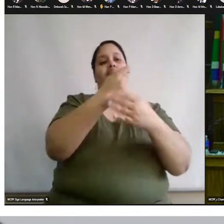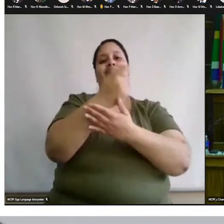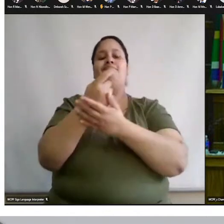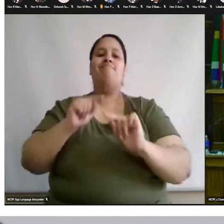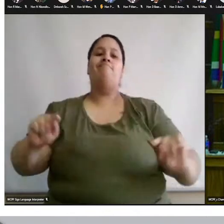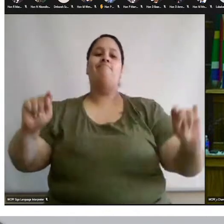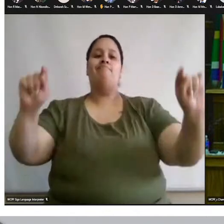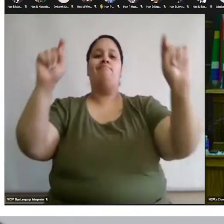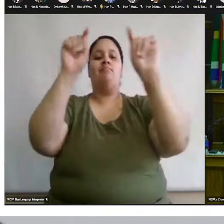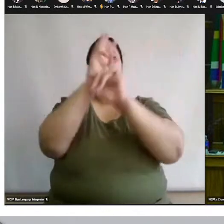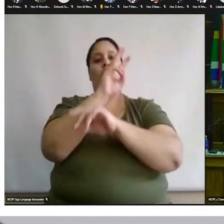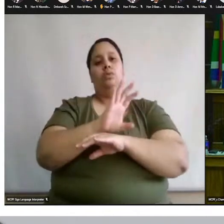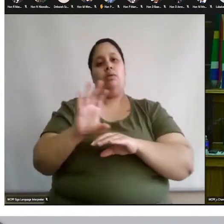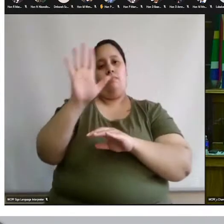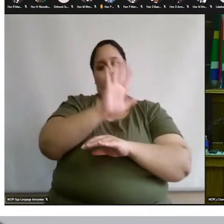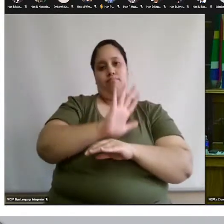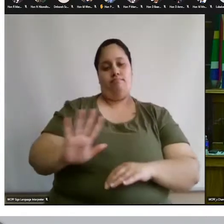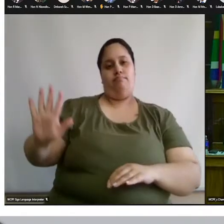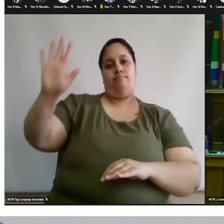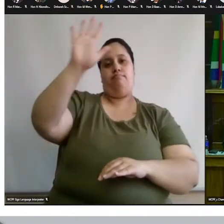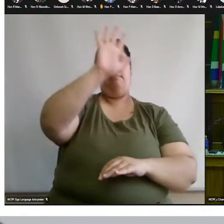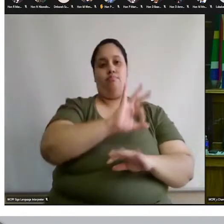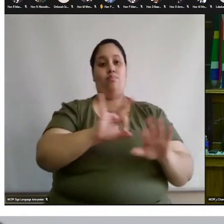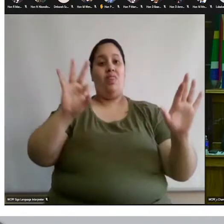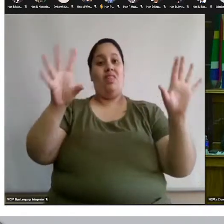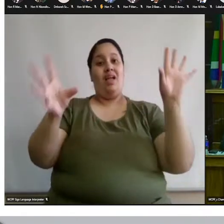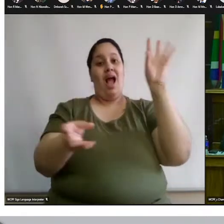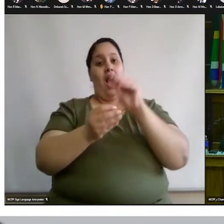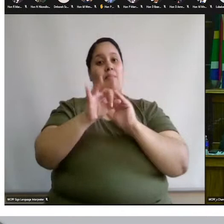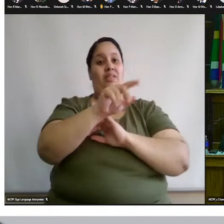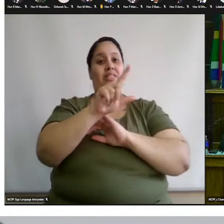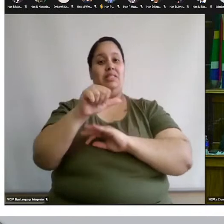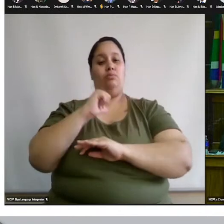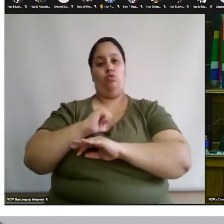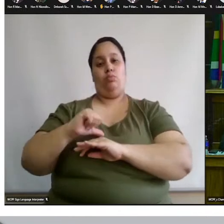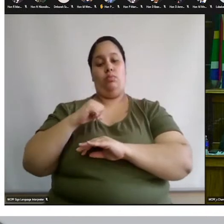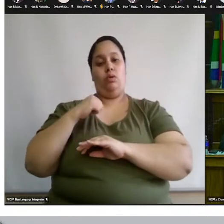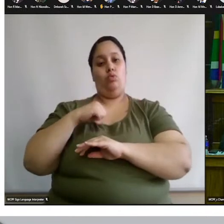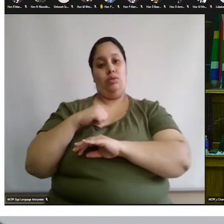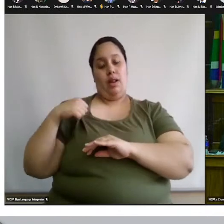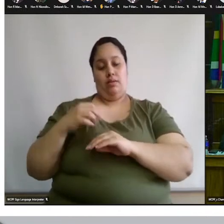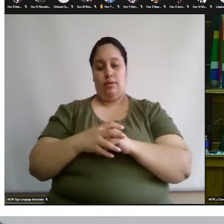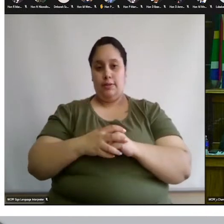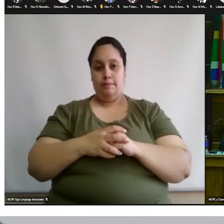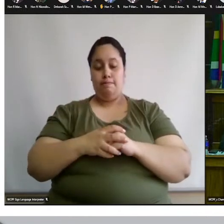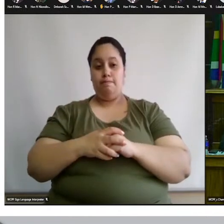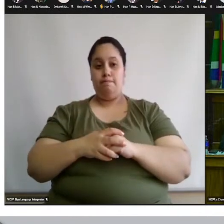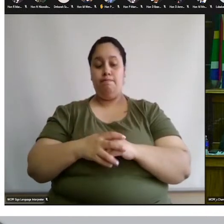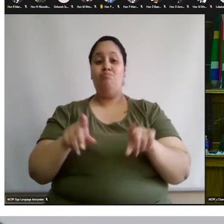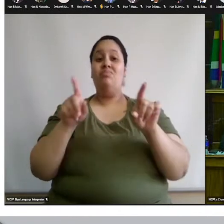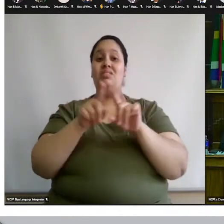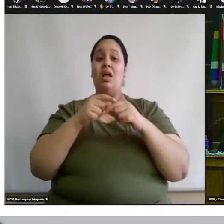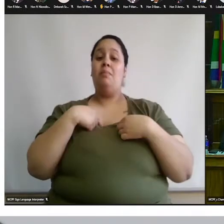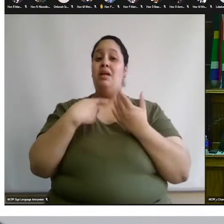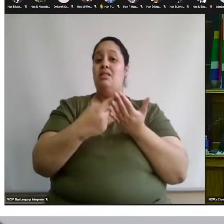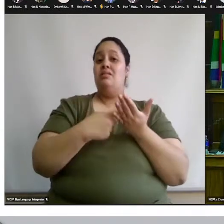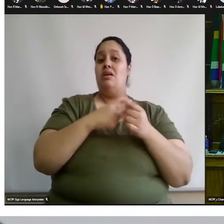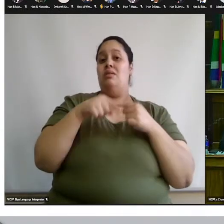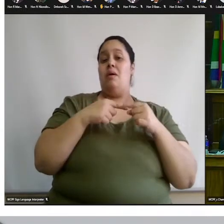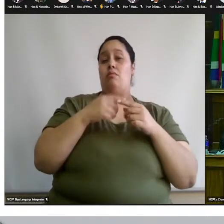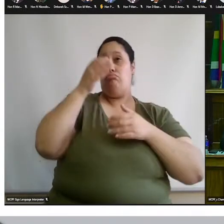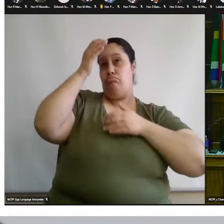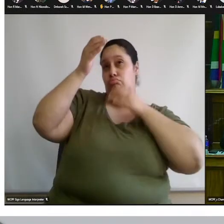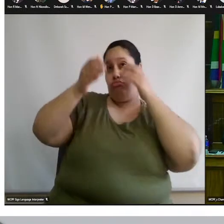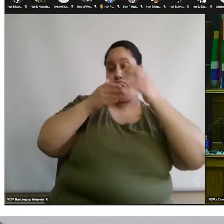the 30 municipalities in the Western Cape. I've also talked about our very innovative intervention in the